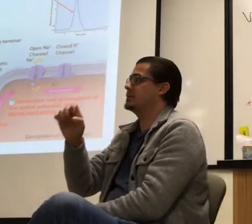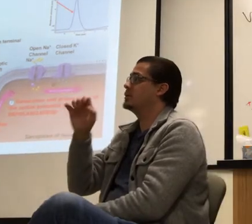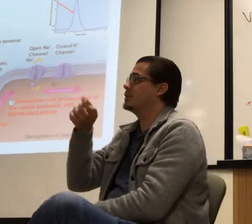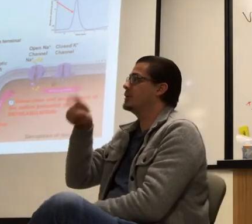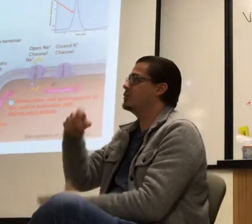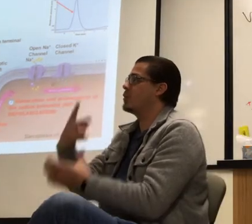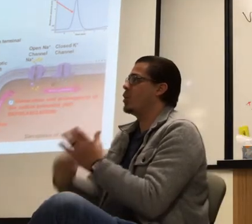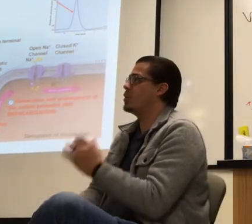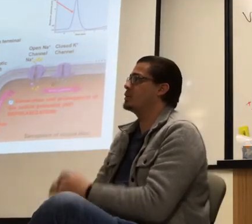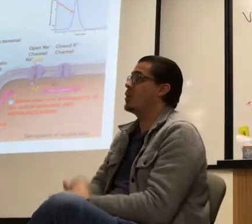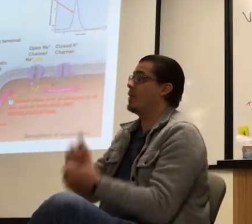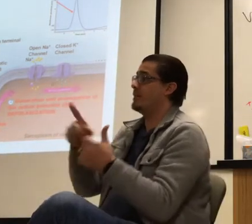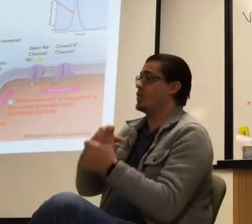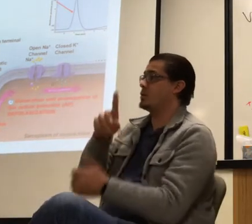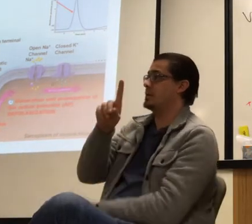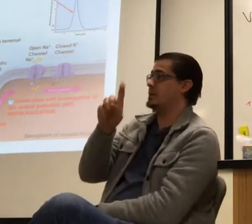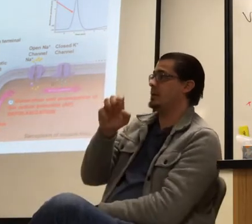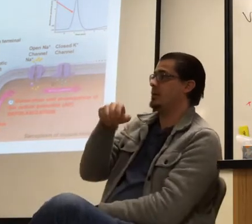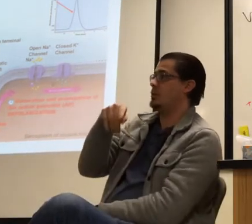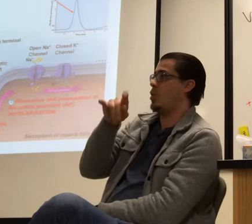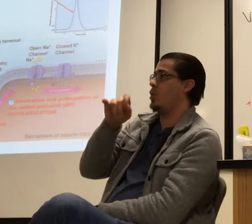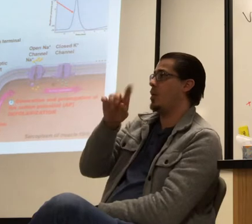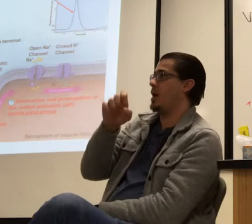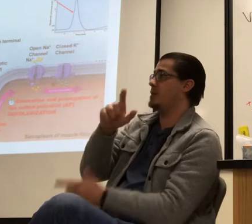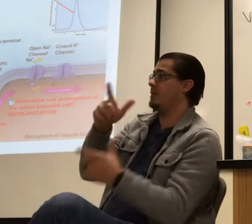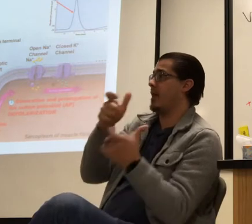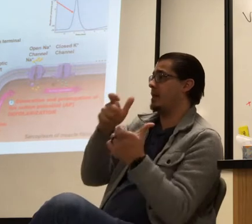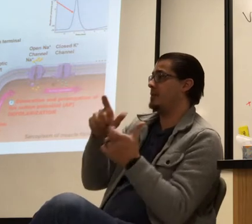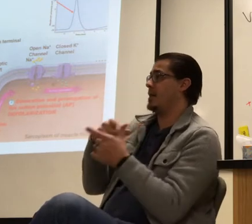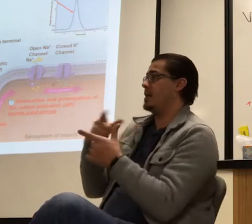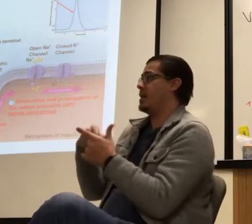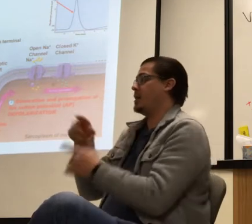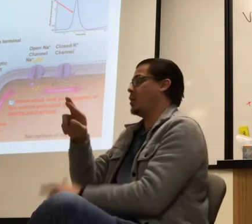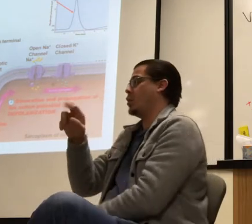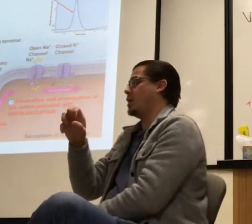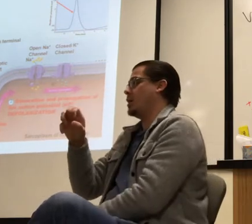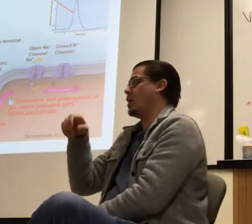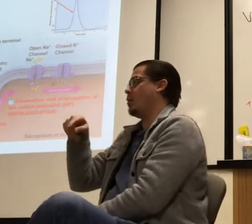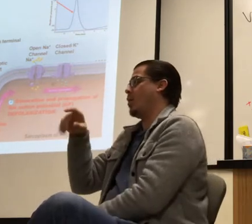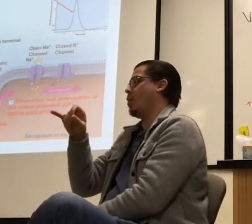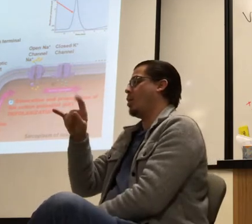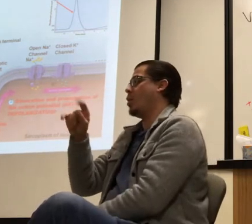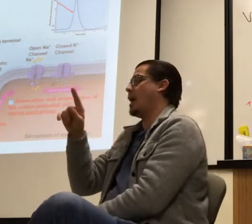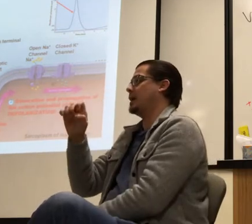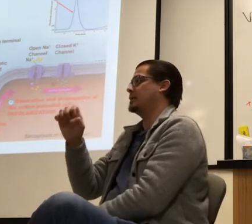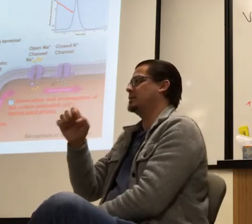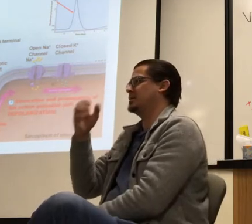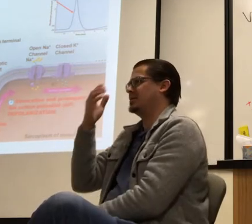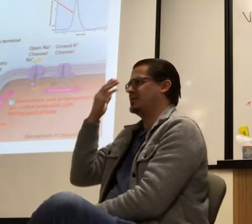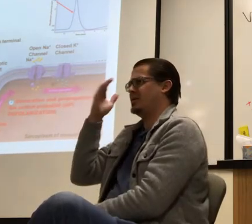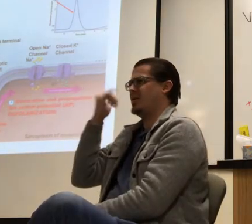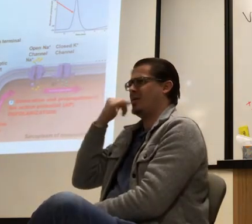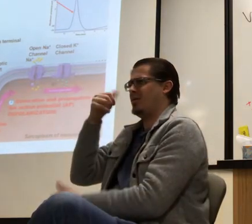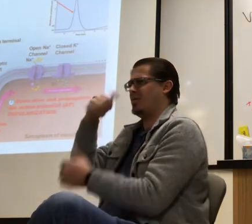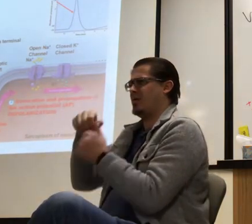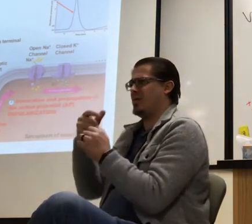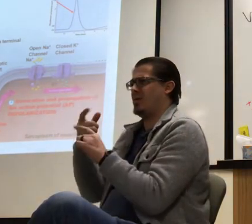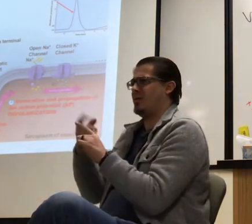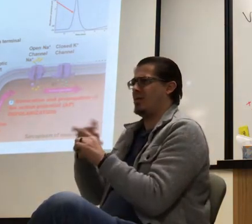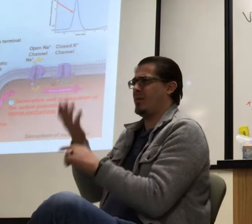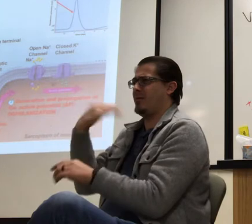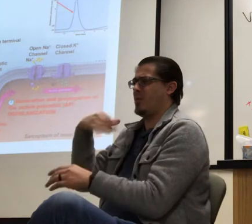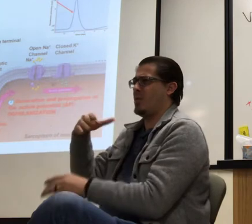So you depolarize first, that's the fast one, then you repolarize second. The other thing I should mention is, I don't know if you remember this from the previous